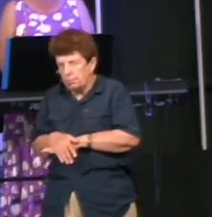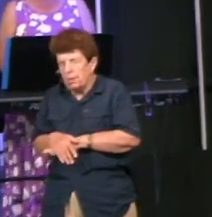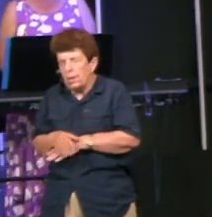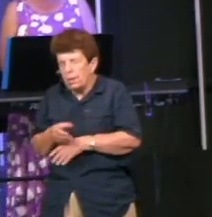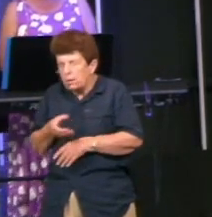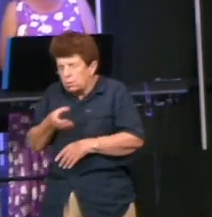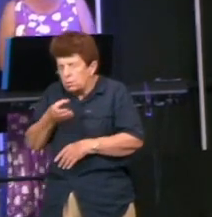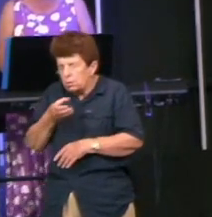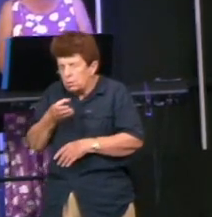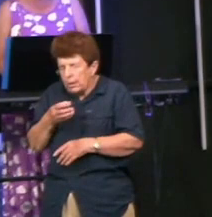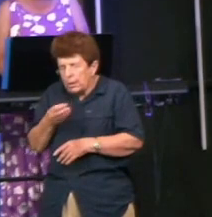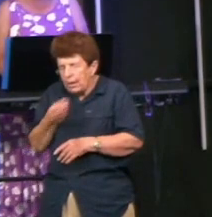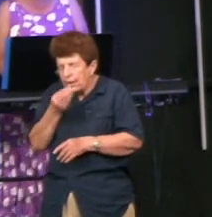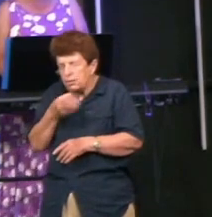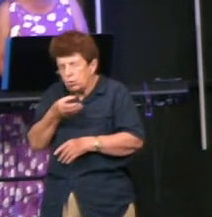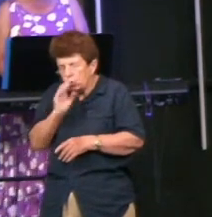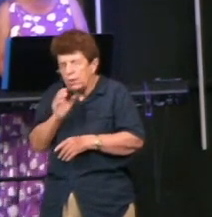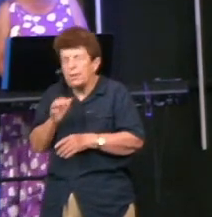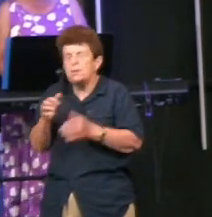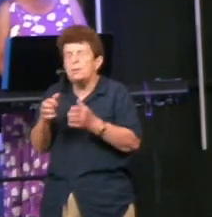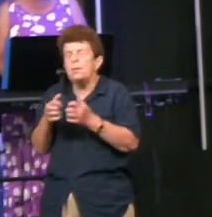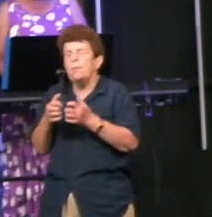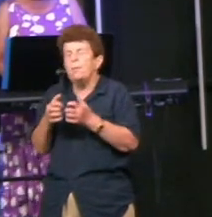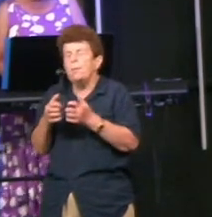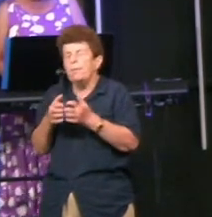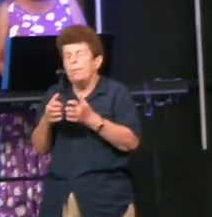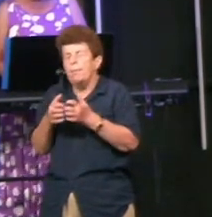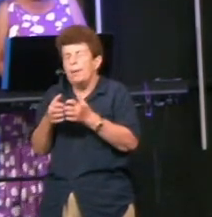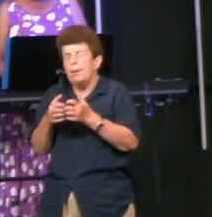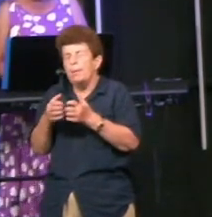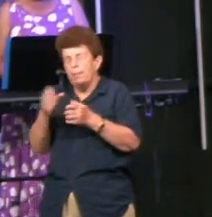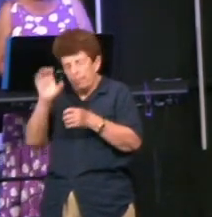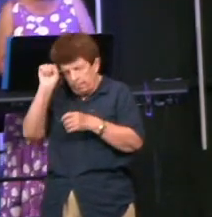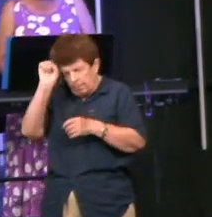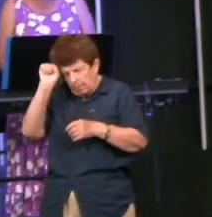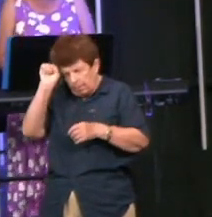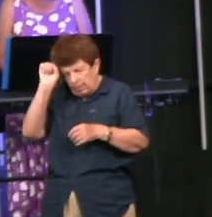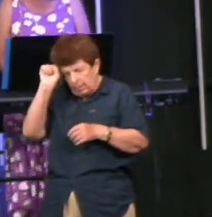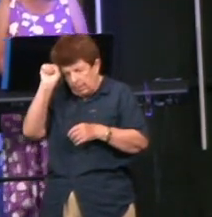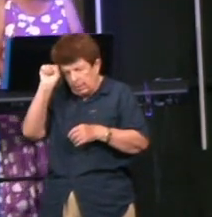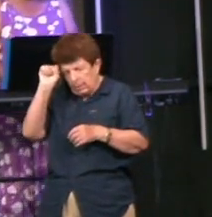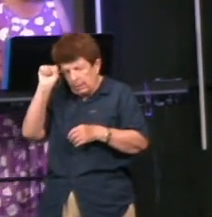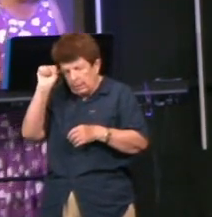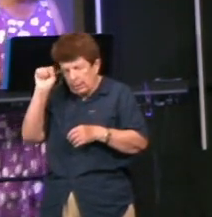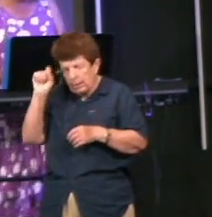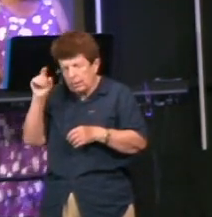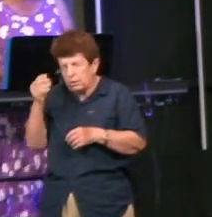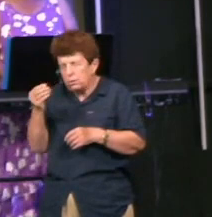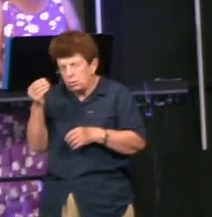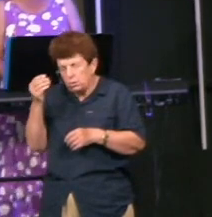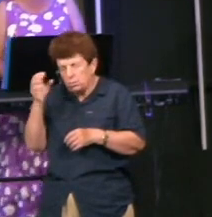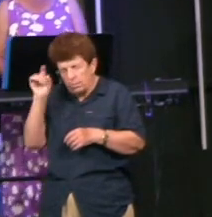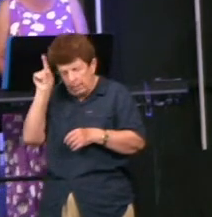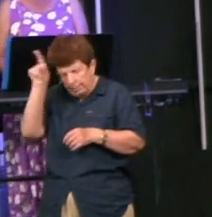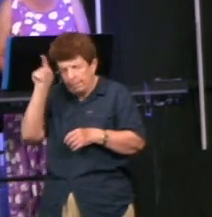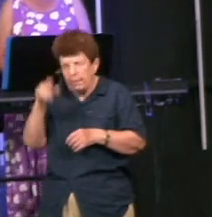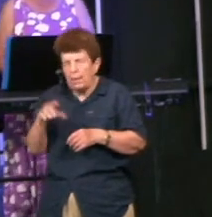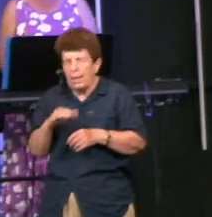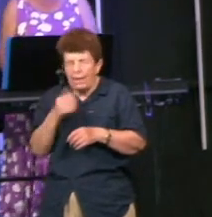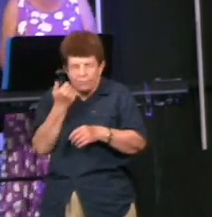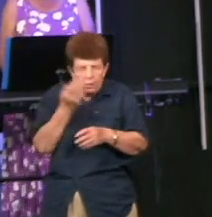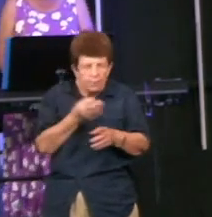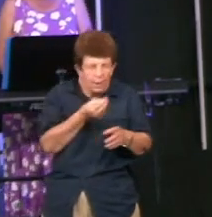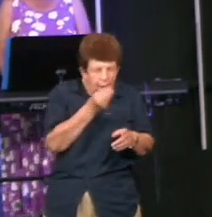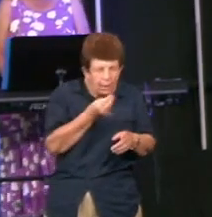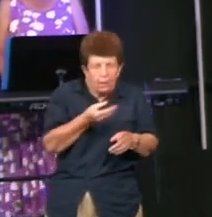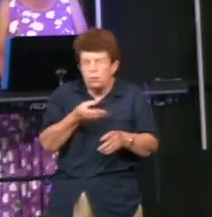Do this as often as you drink it in remembrance of me. For as often as you eat this bread and drink this cup,